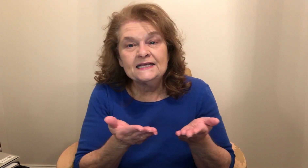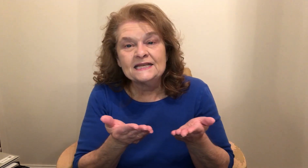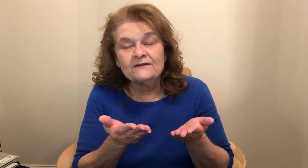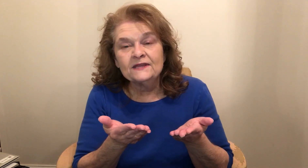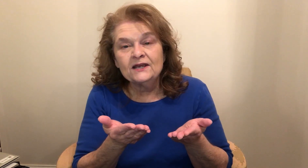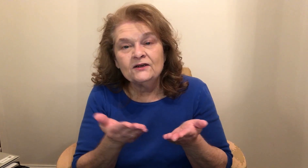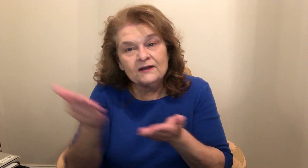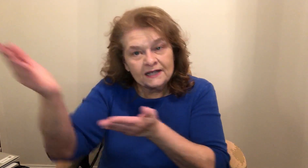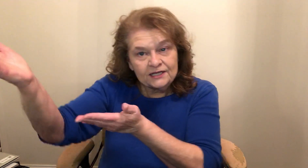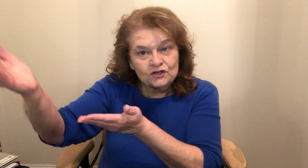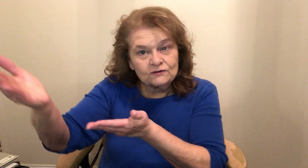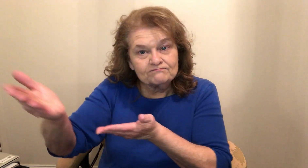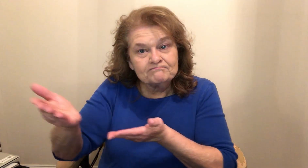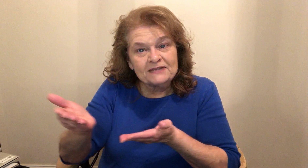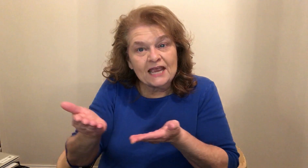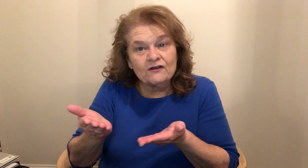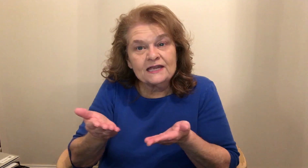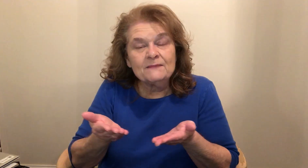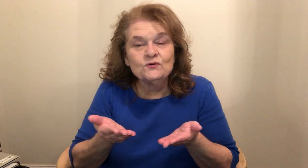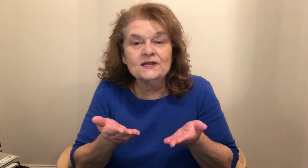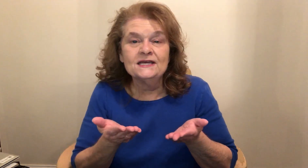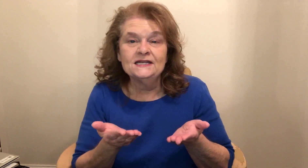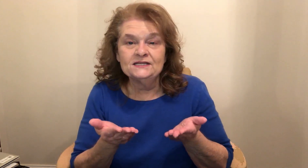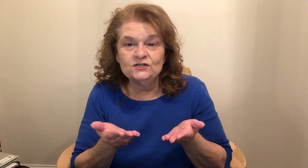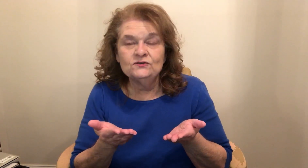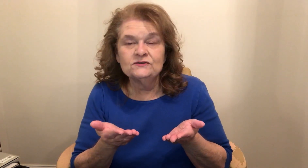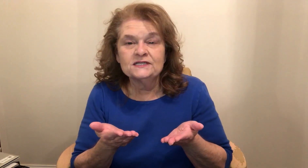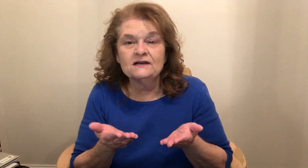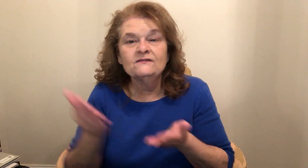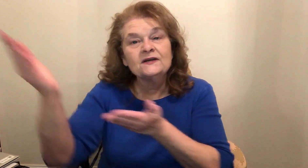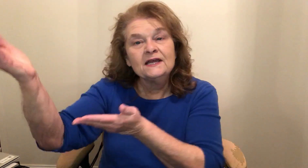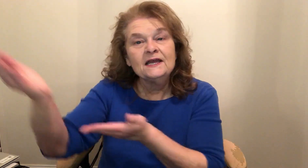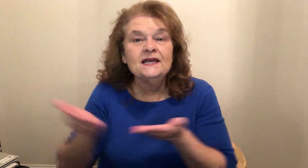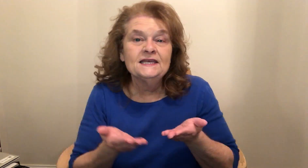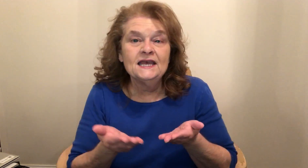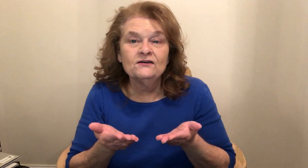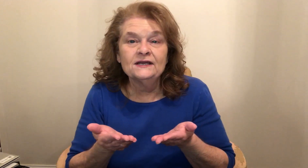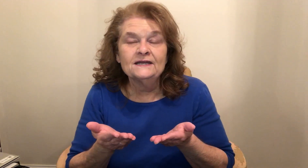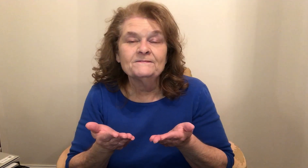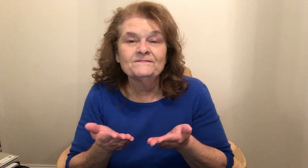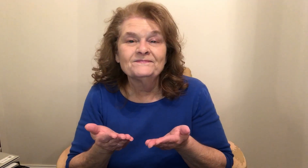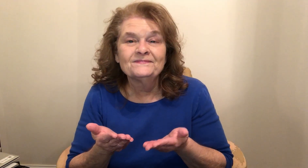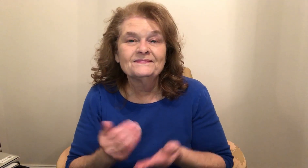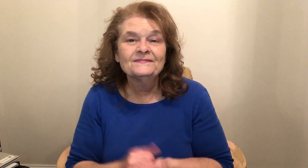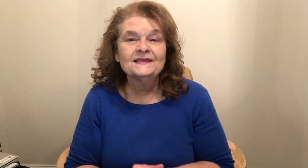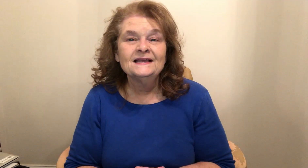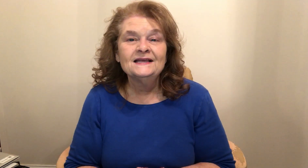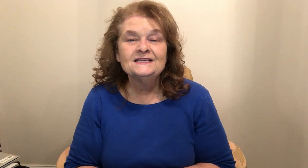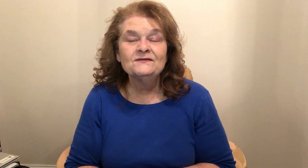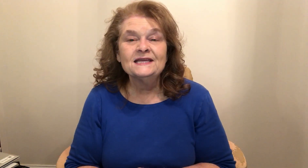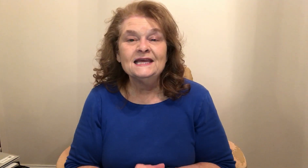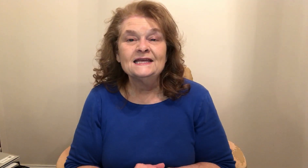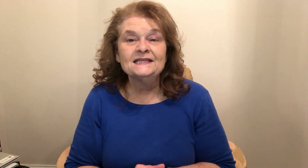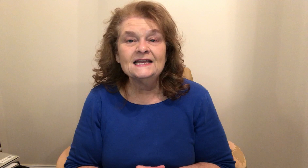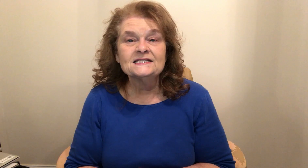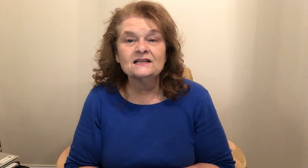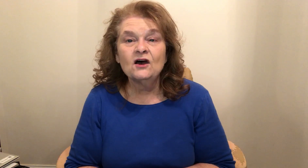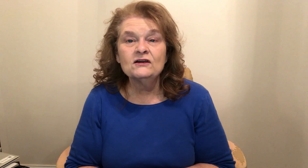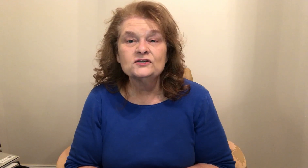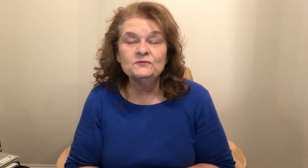out there and you're carrying it, bringing it to yourself. Carrying. So again, that is a large book